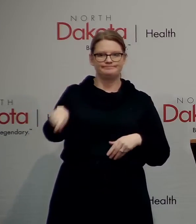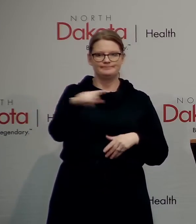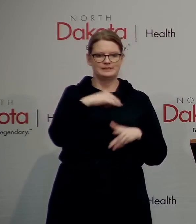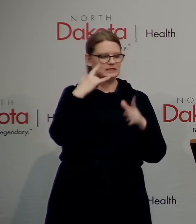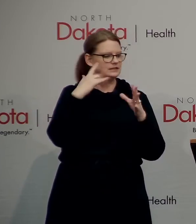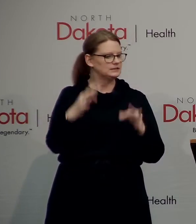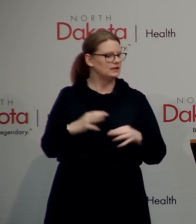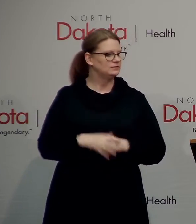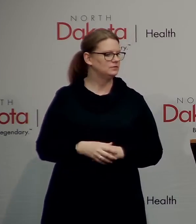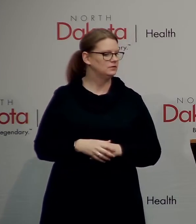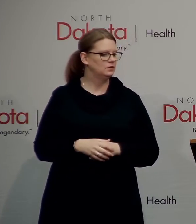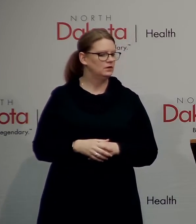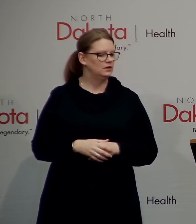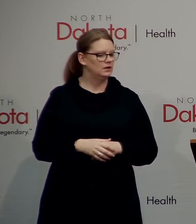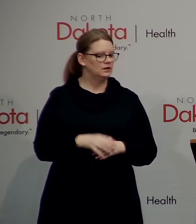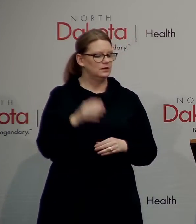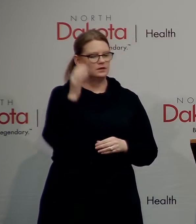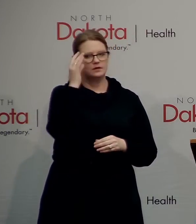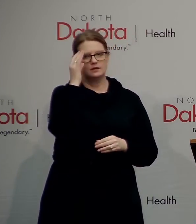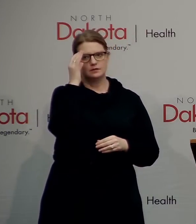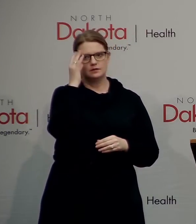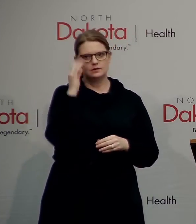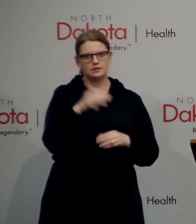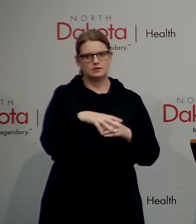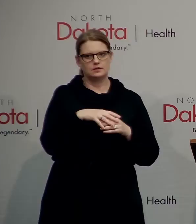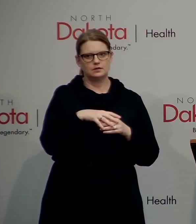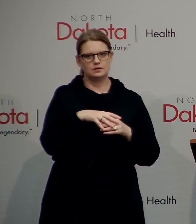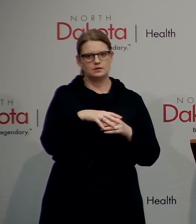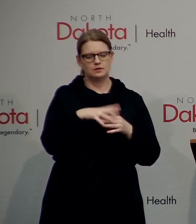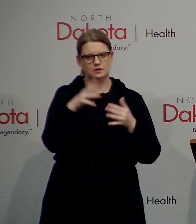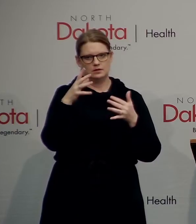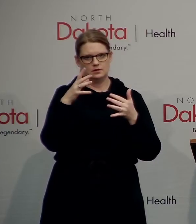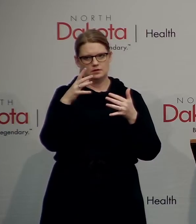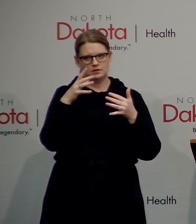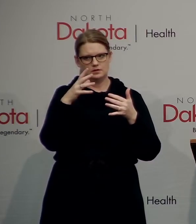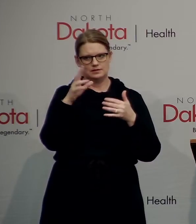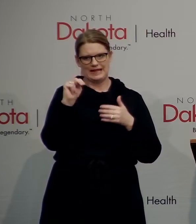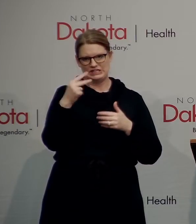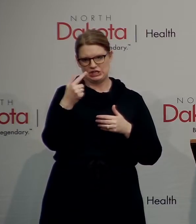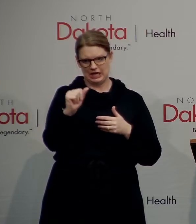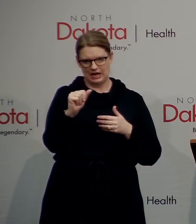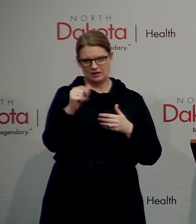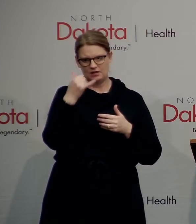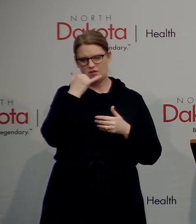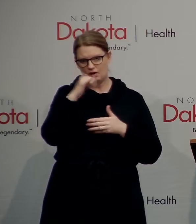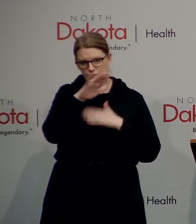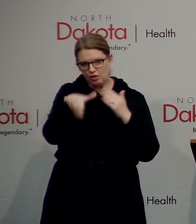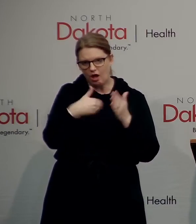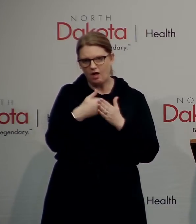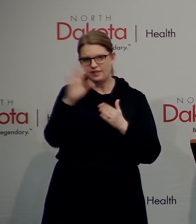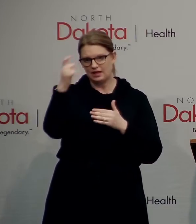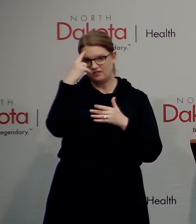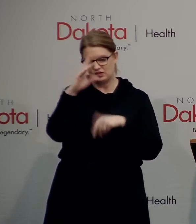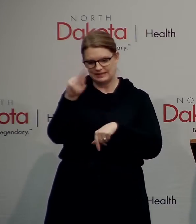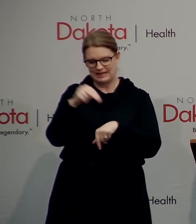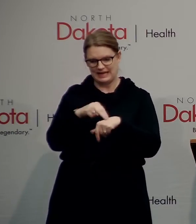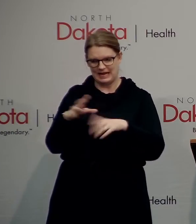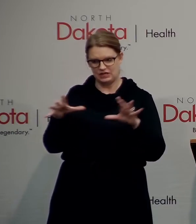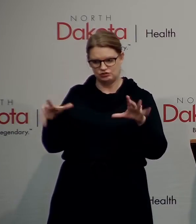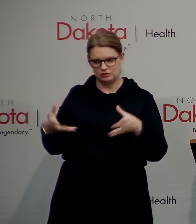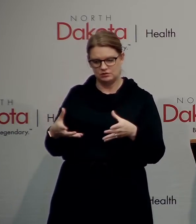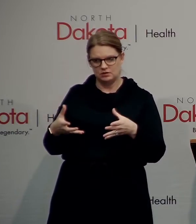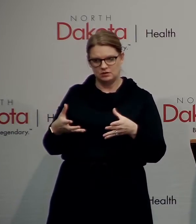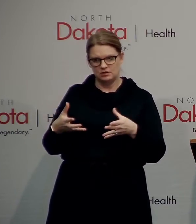decisions. One of the things that we've learned, we were on the calls with all the other NGA calls. I was on a call with all the governors in the nation today, and I would sum